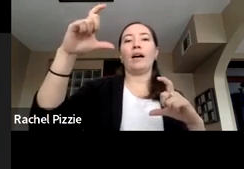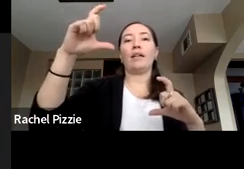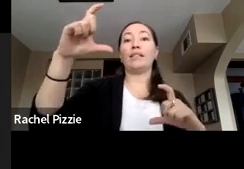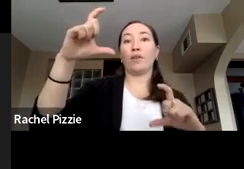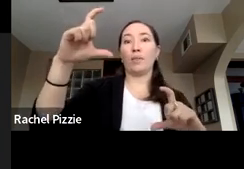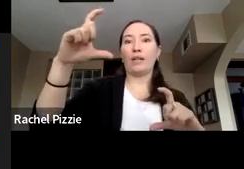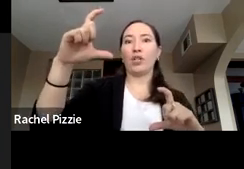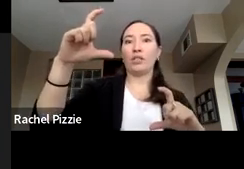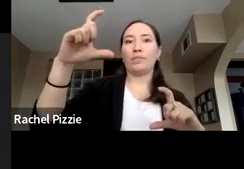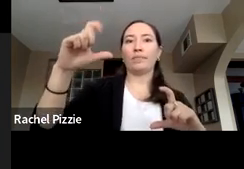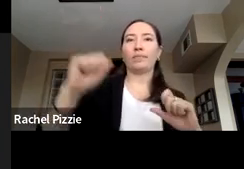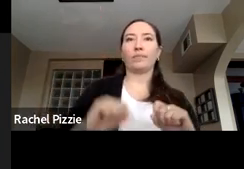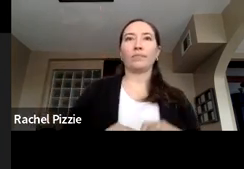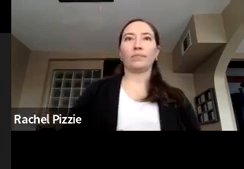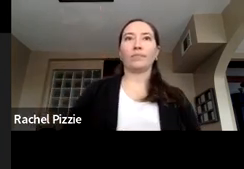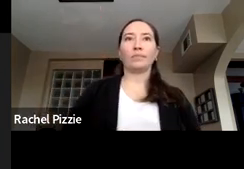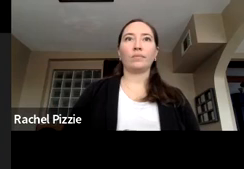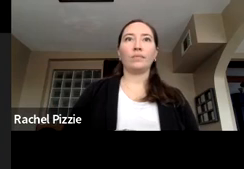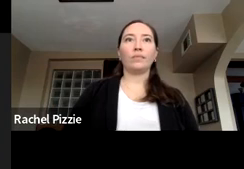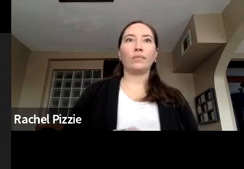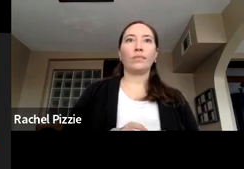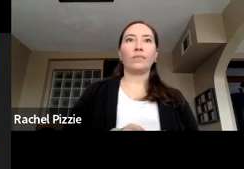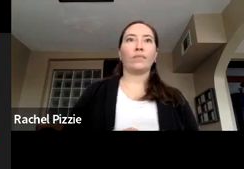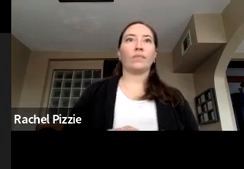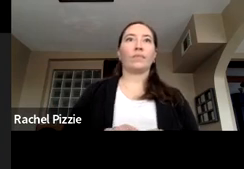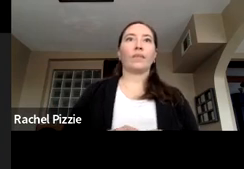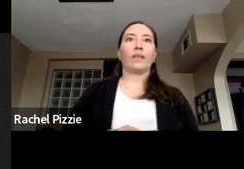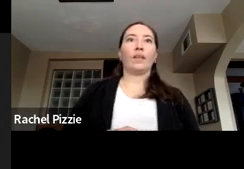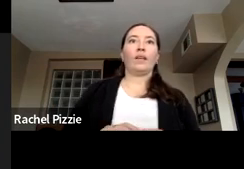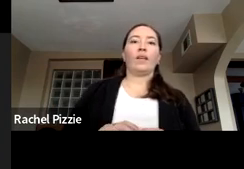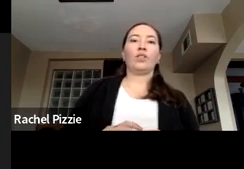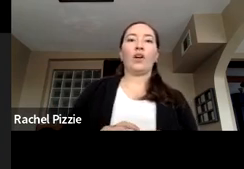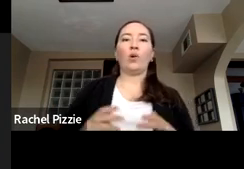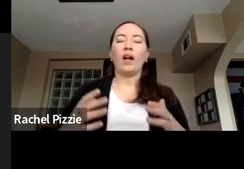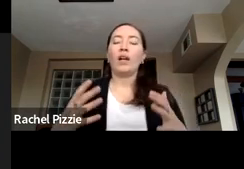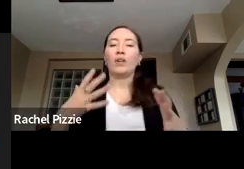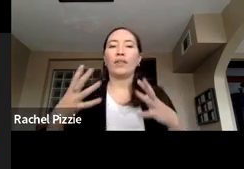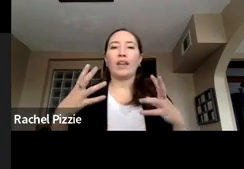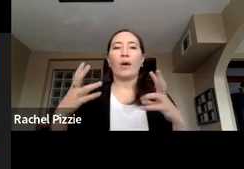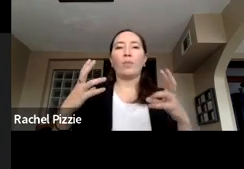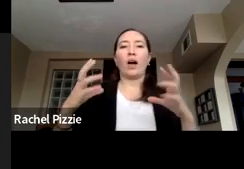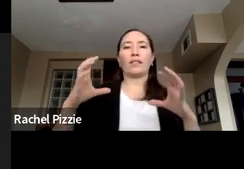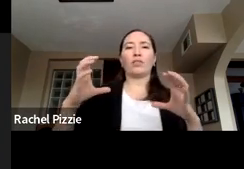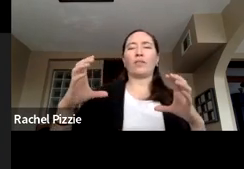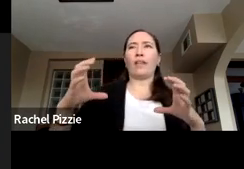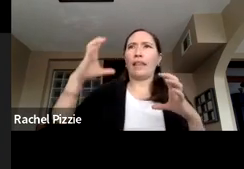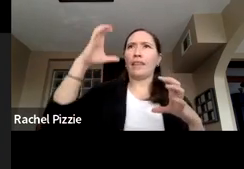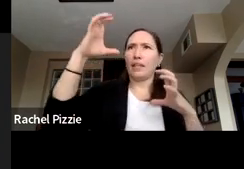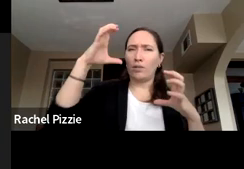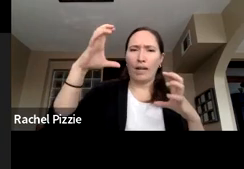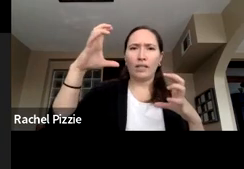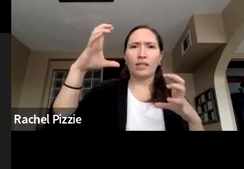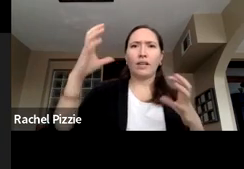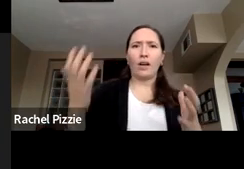different pages. So you can think about blocks as sort of like